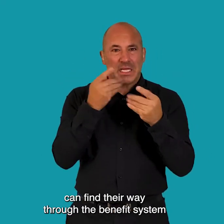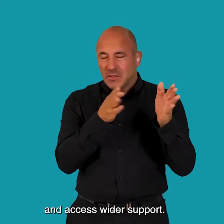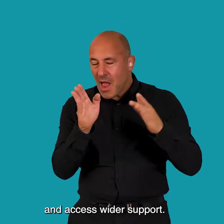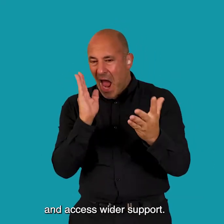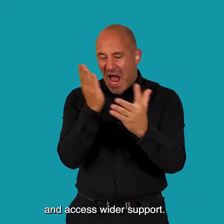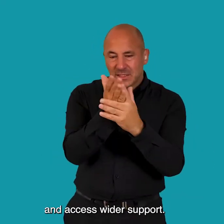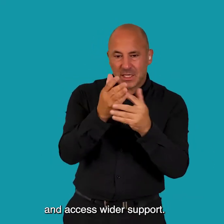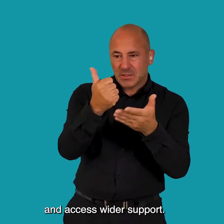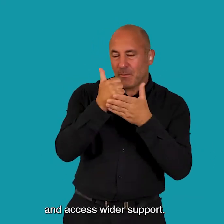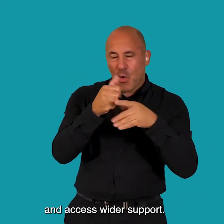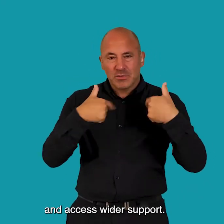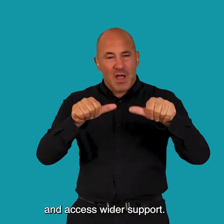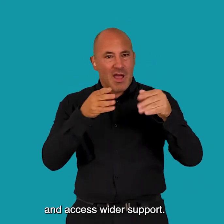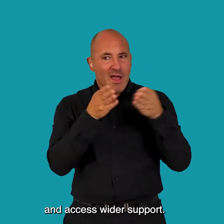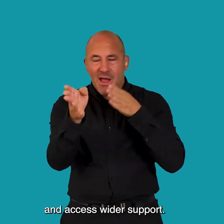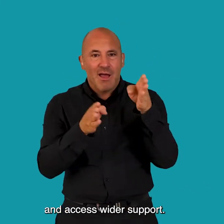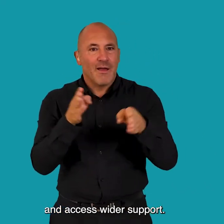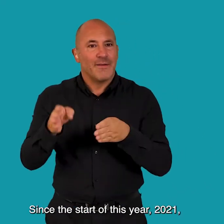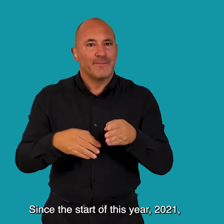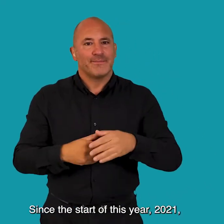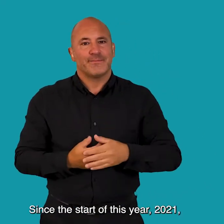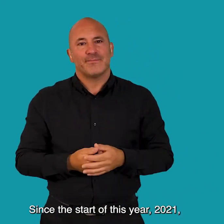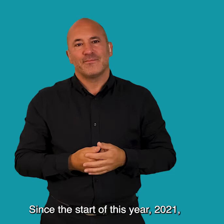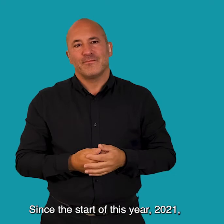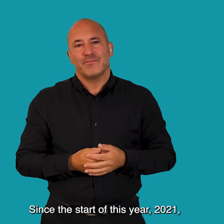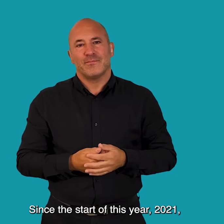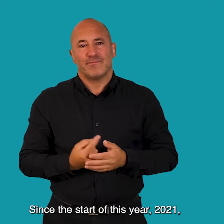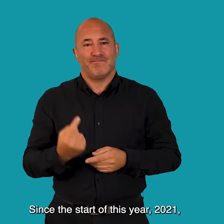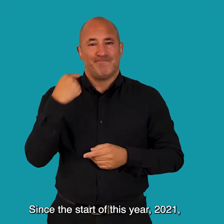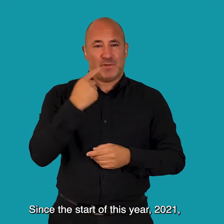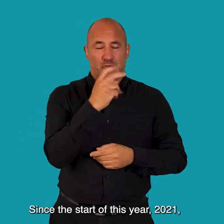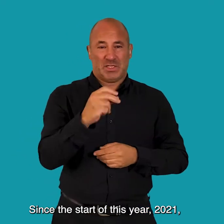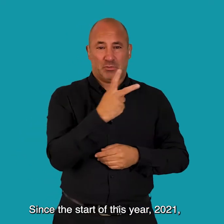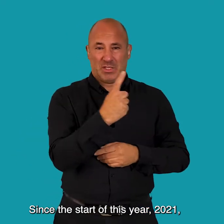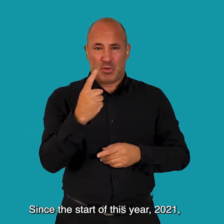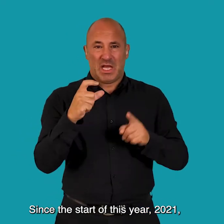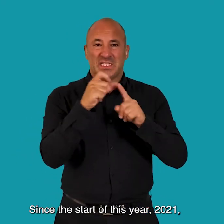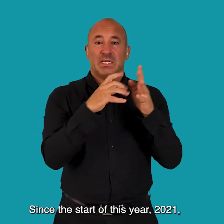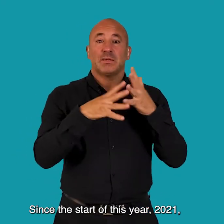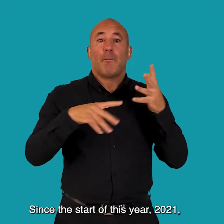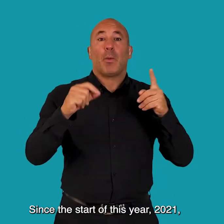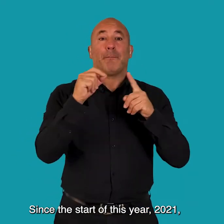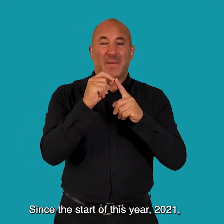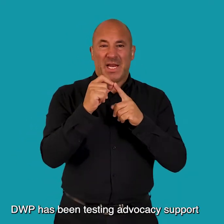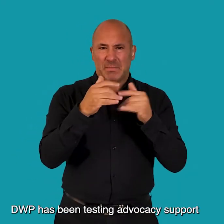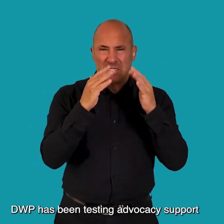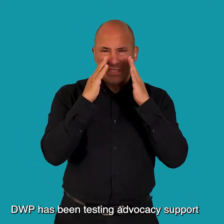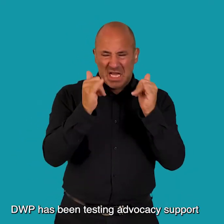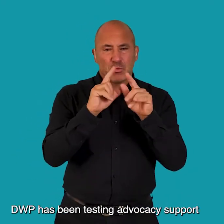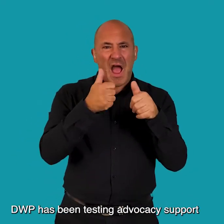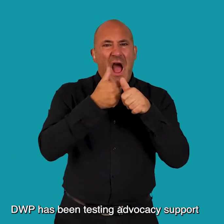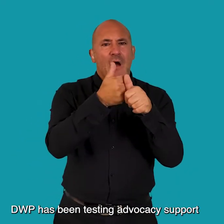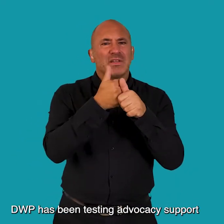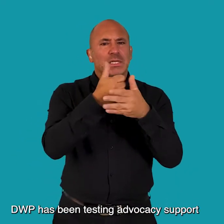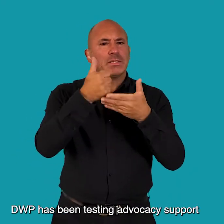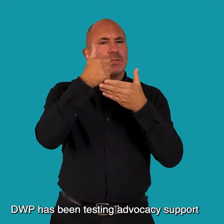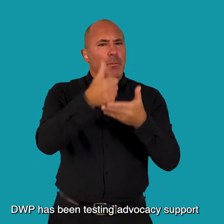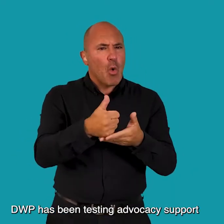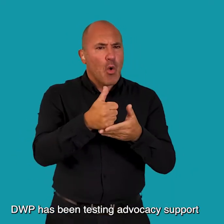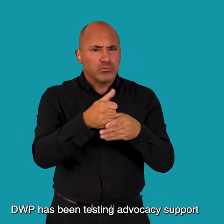and access wider support." Since the start of this year, 2021, DWP has been testing